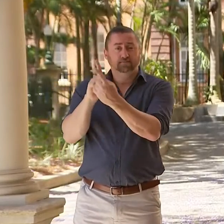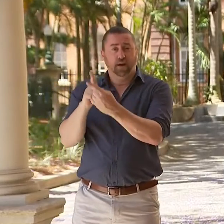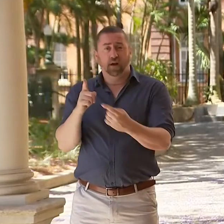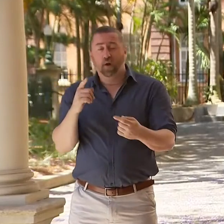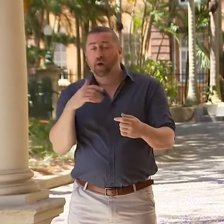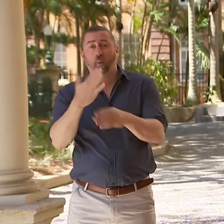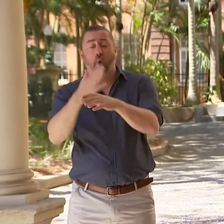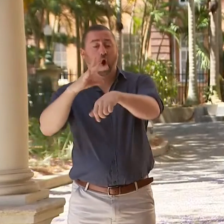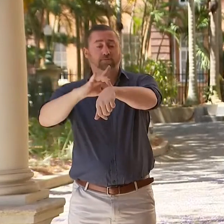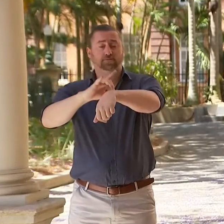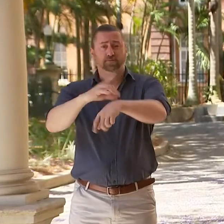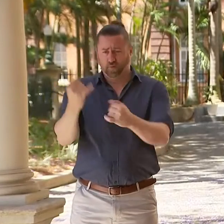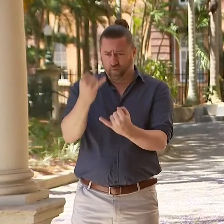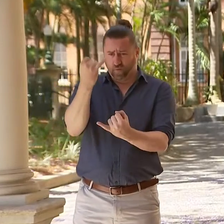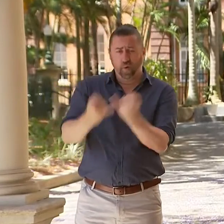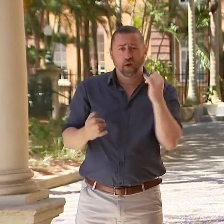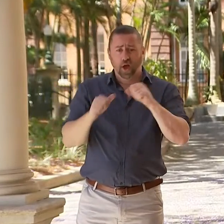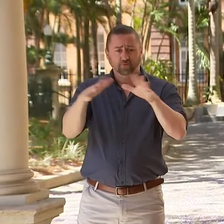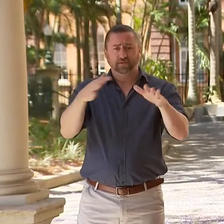or a paramedic,